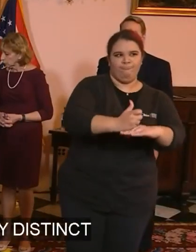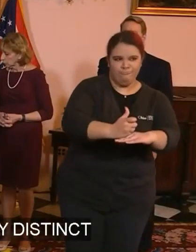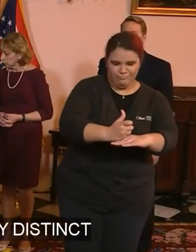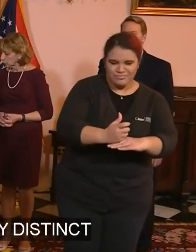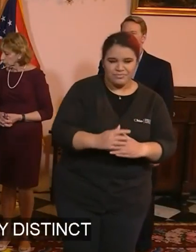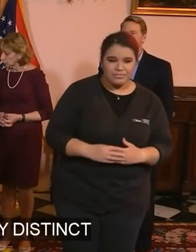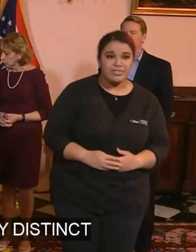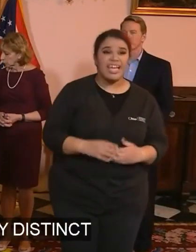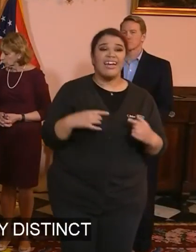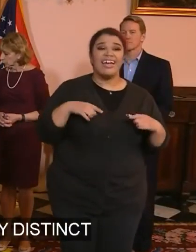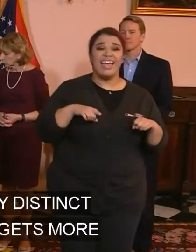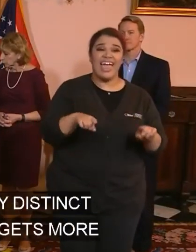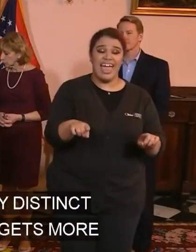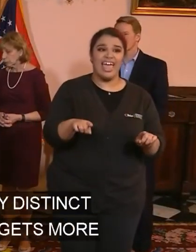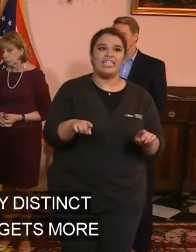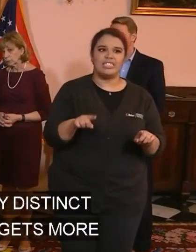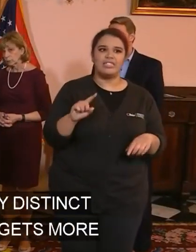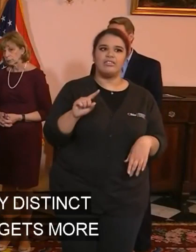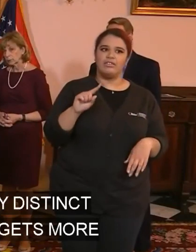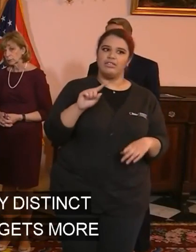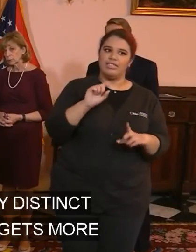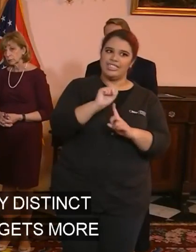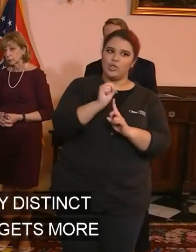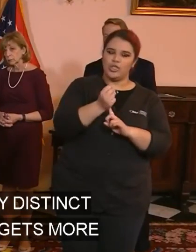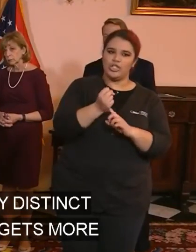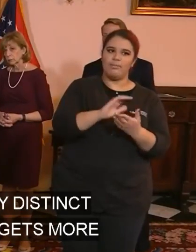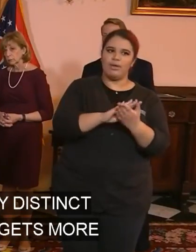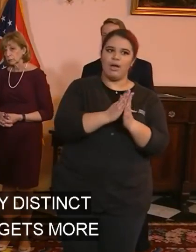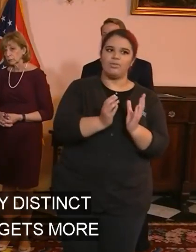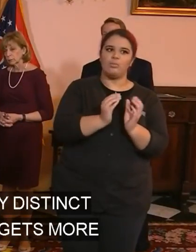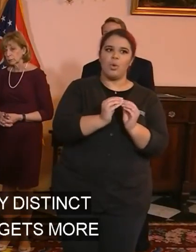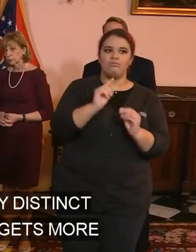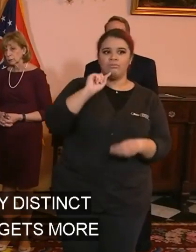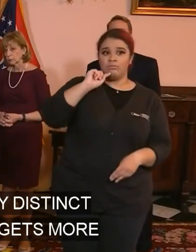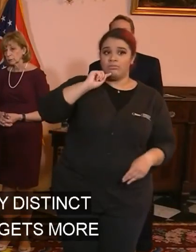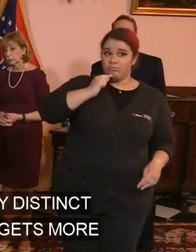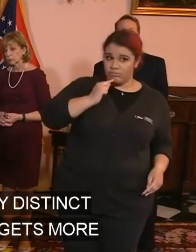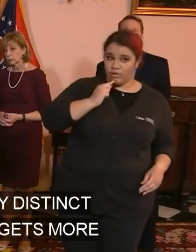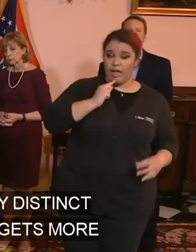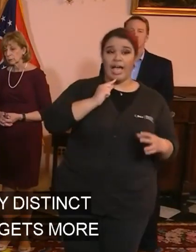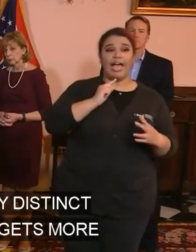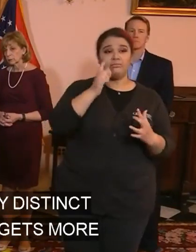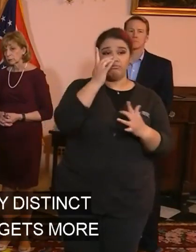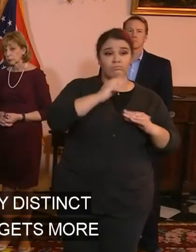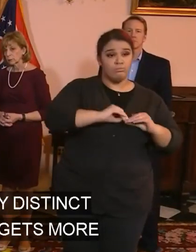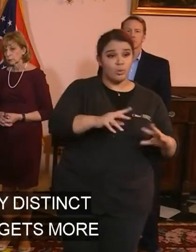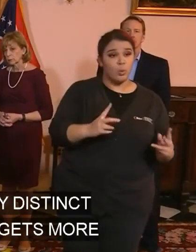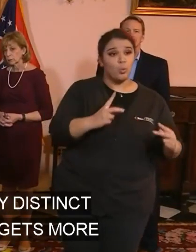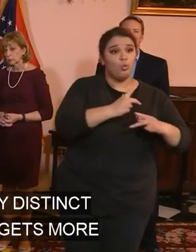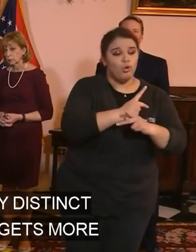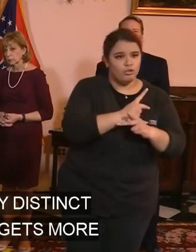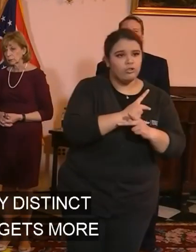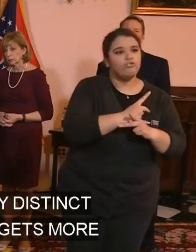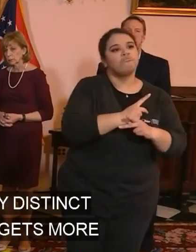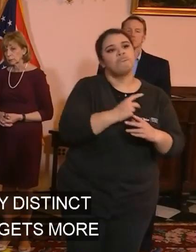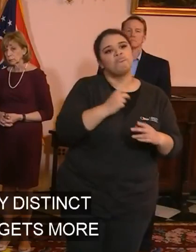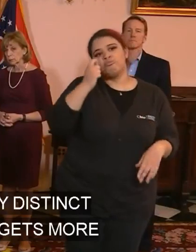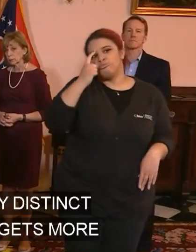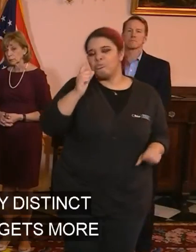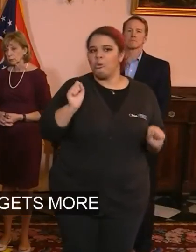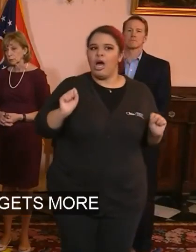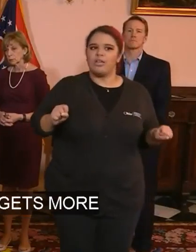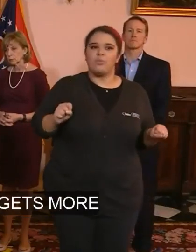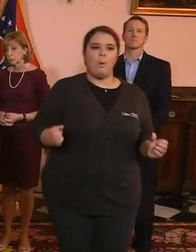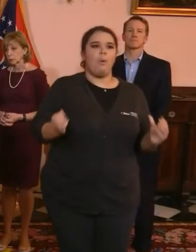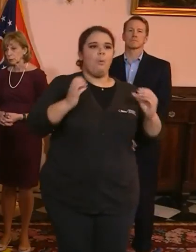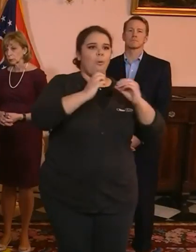it get more intense. It's going to happen at the local level, and often it'll be in a state as big as ours, maybe multiple local areas at one time. So you're going